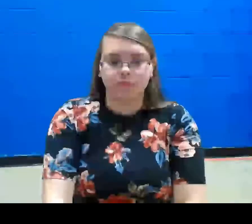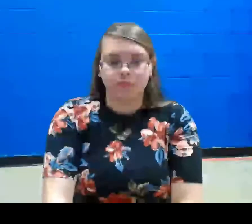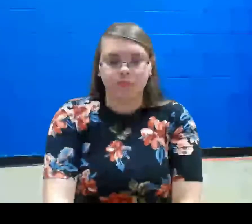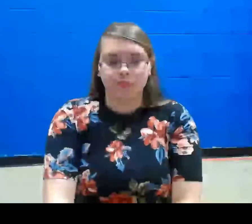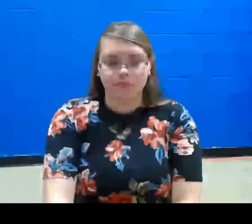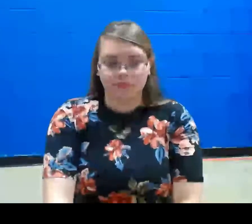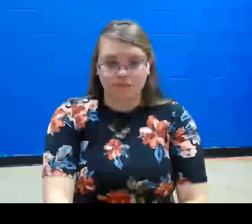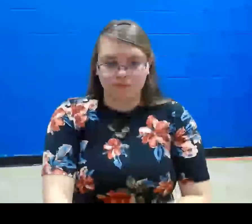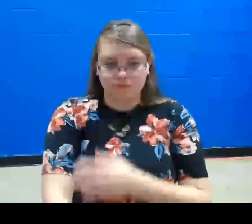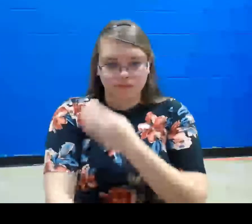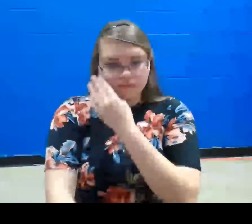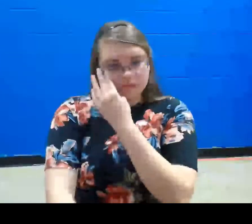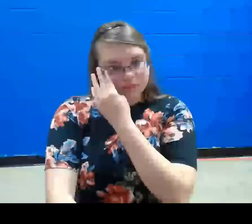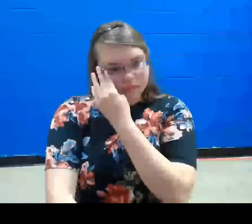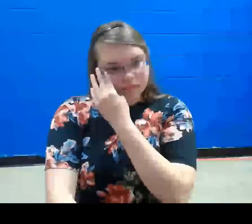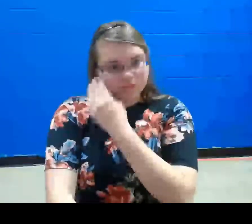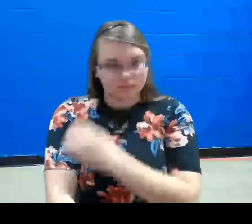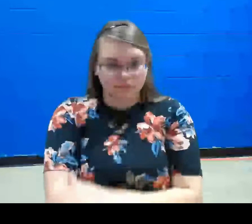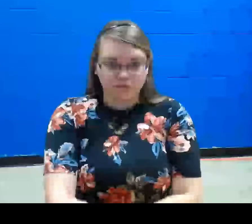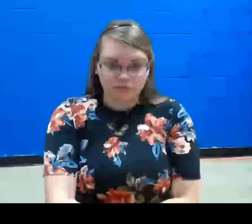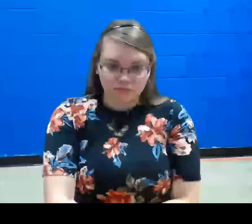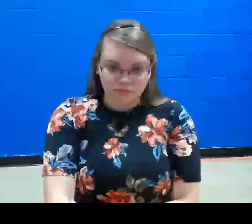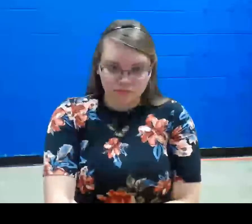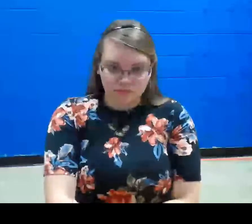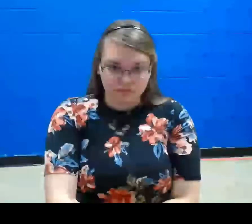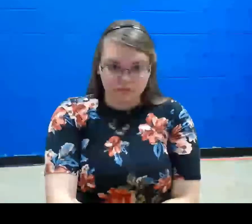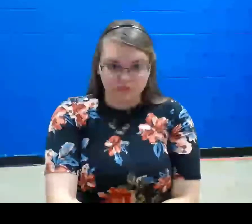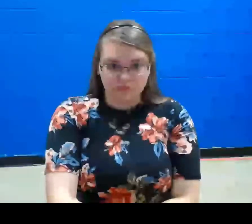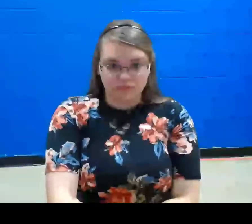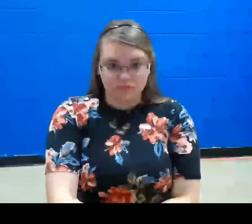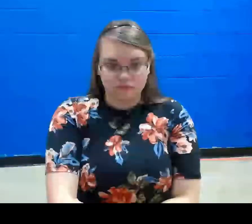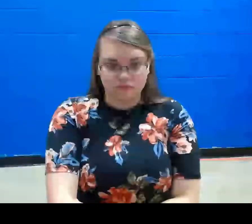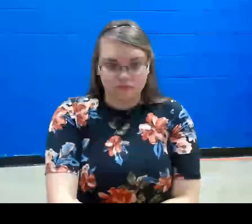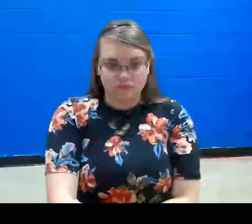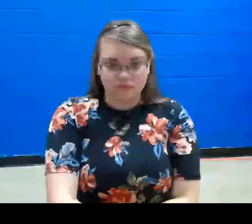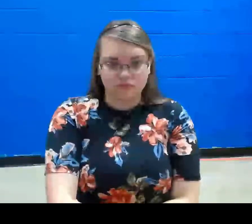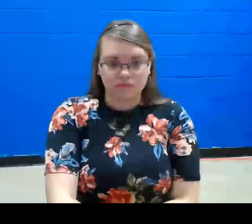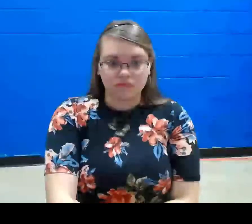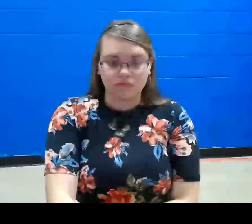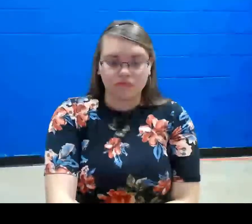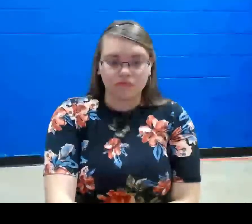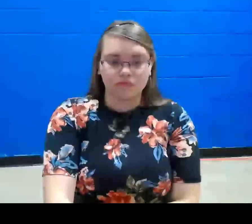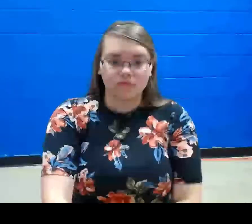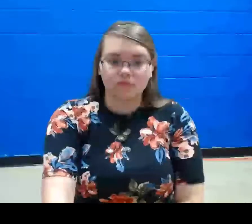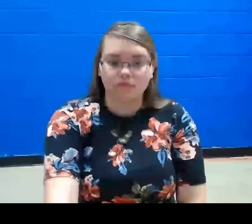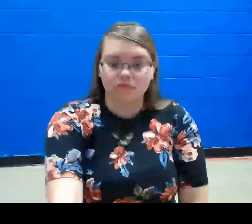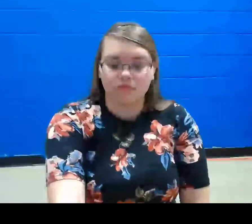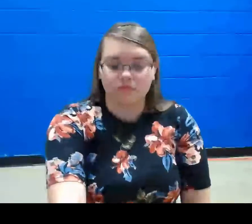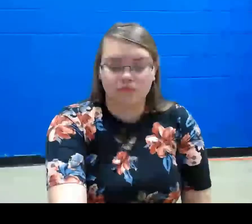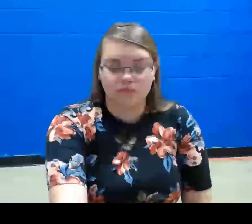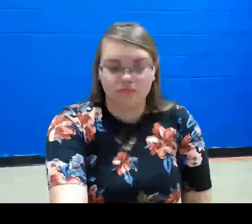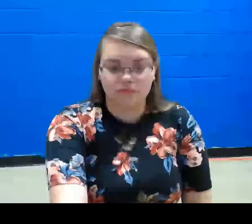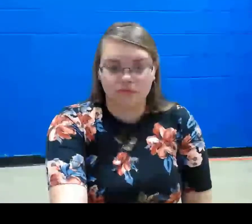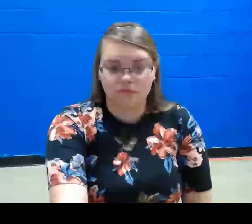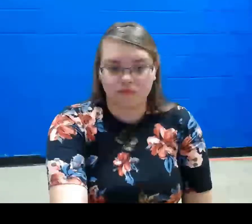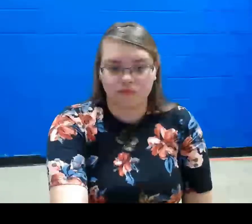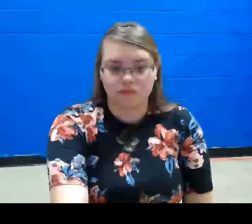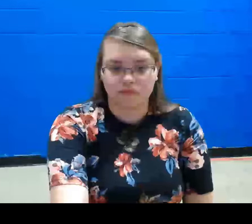Initially, ink is deposited into the epidermis as well, but as the skin heals, the damaged epidermal cells are shed and replaced